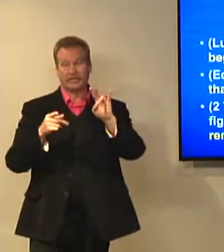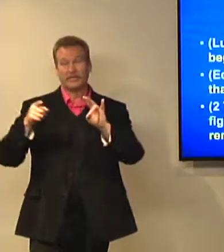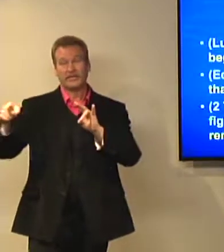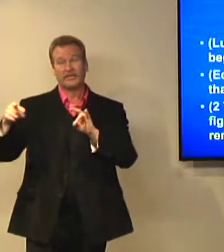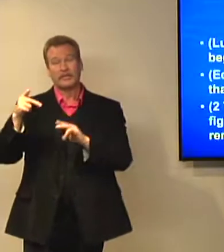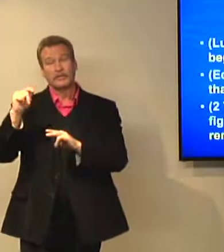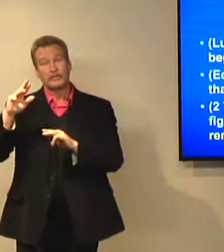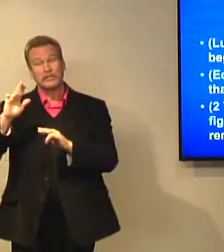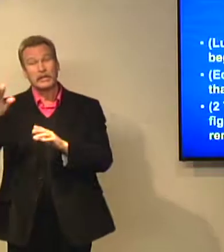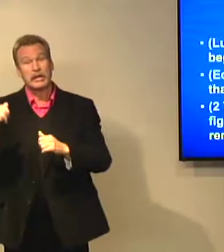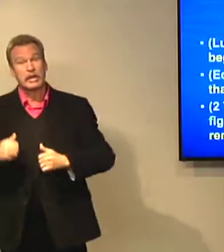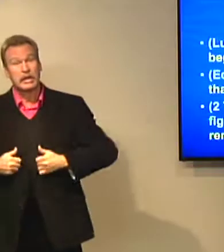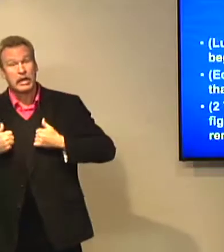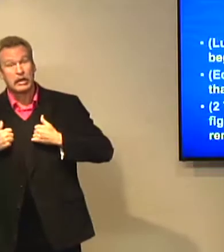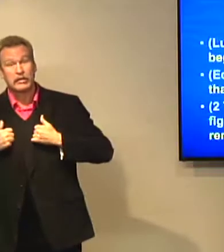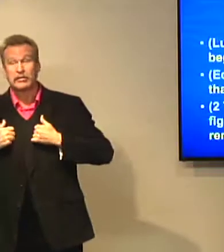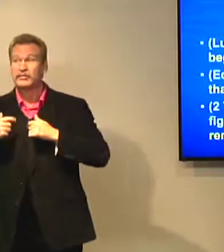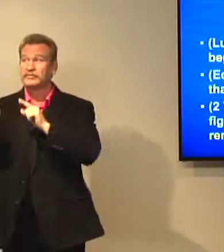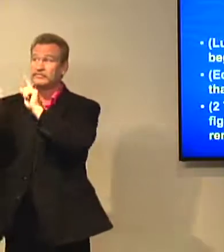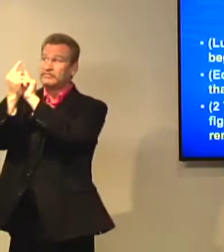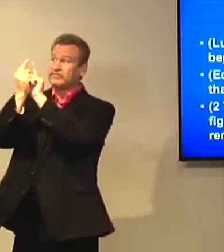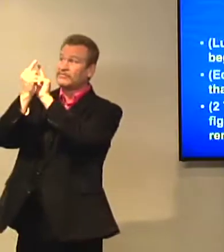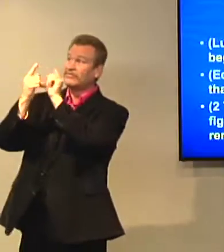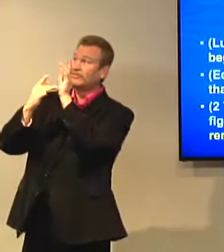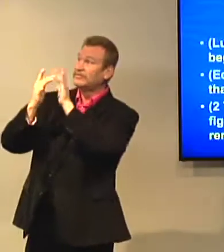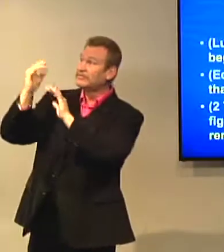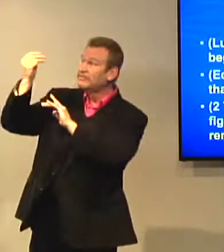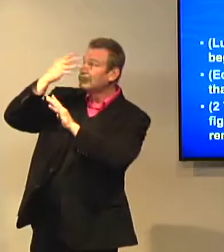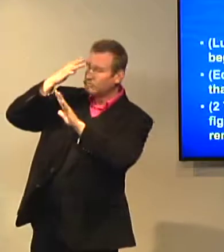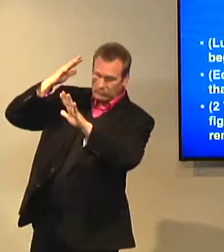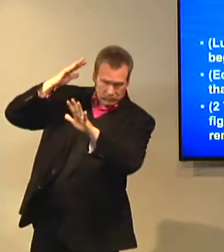chapter 4, verse 7, it's